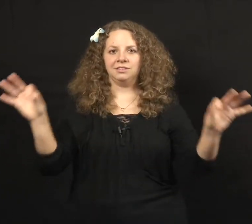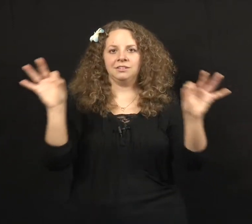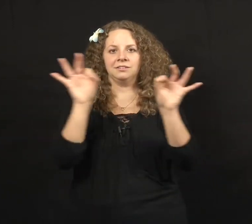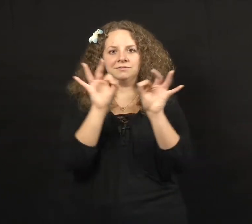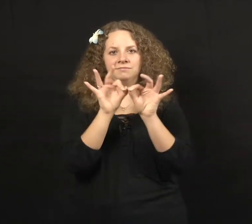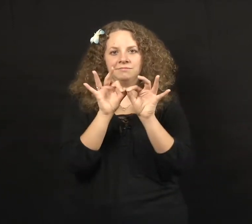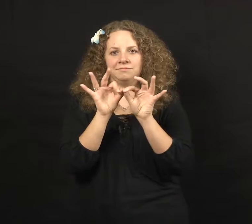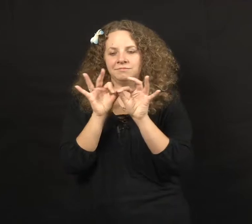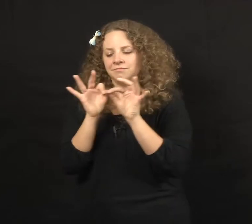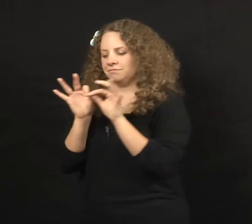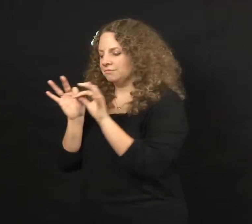Important.